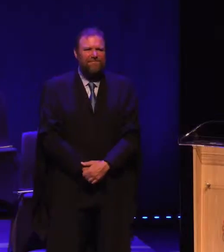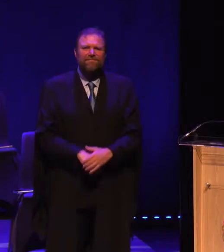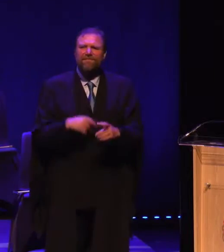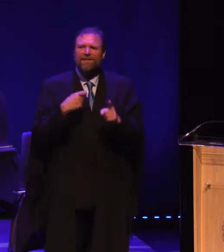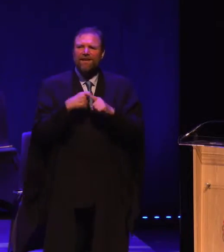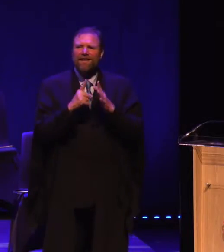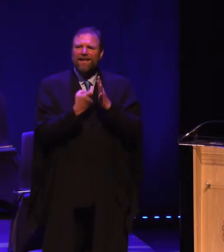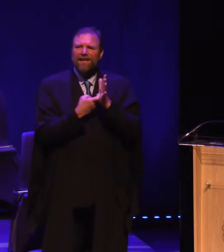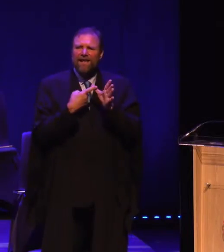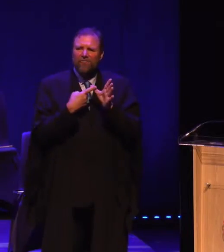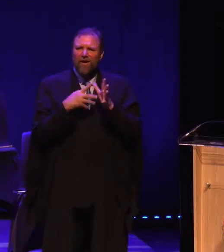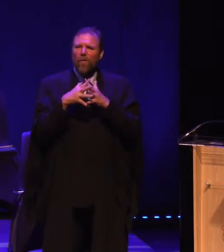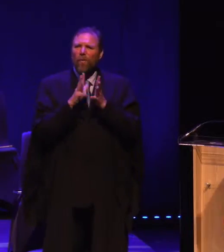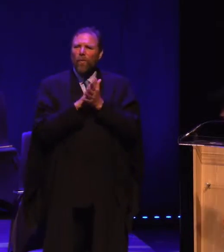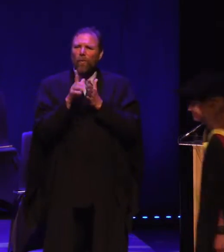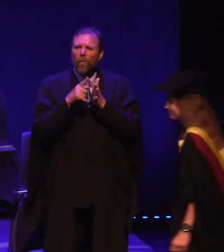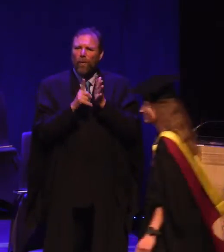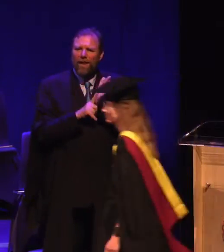Kira Wheeler.